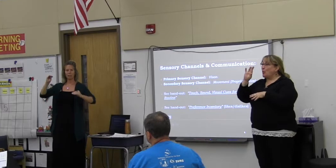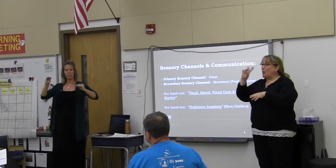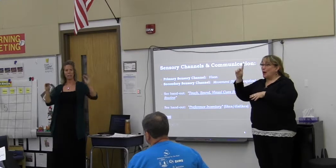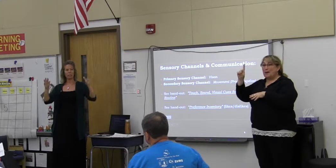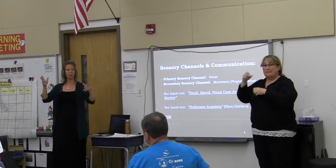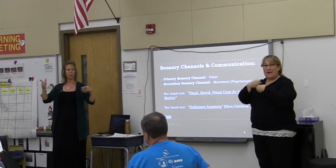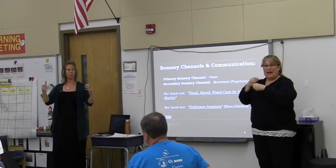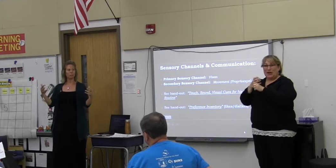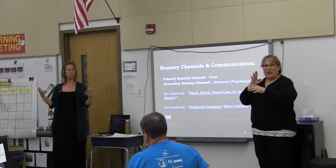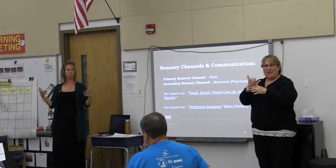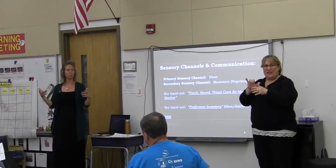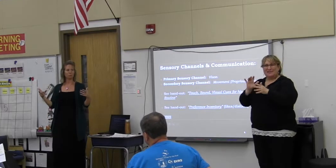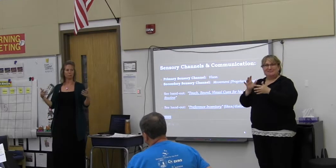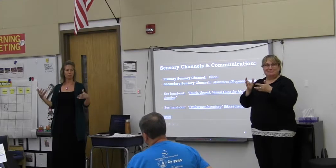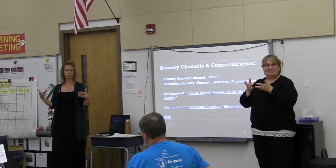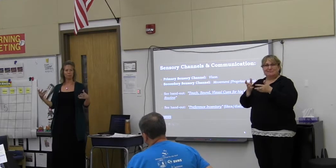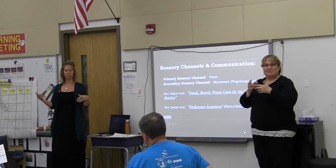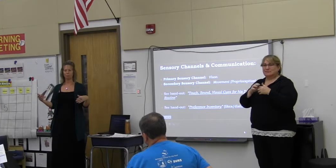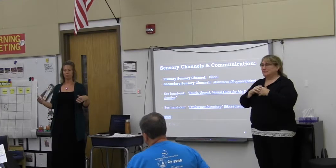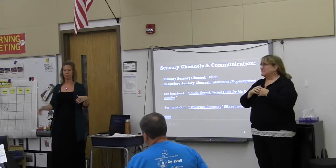are kind of like the little,